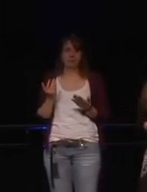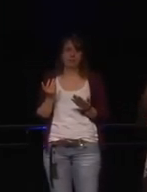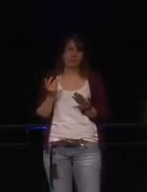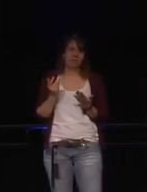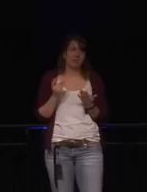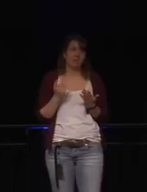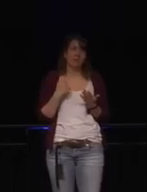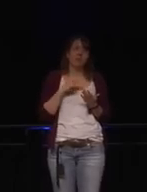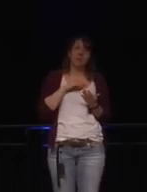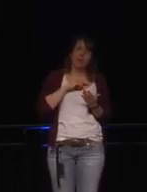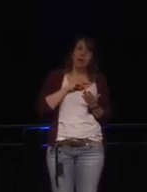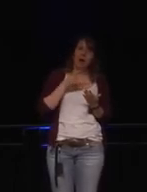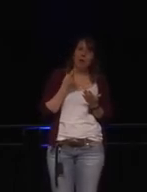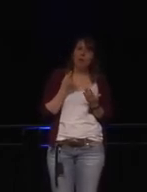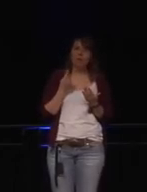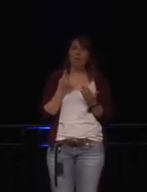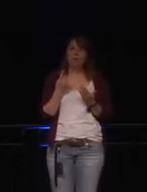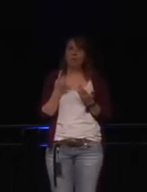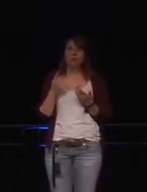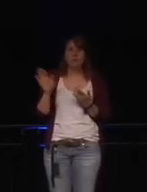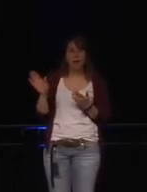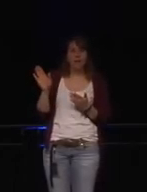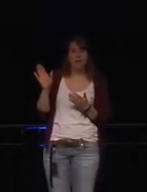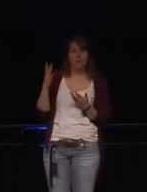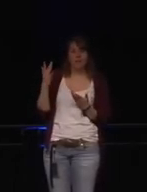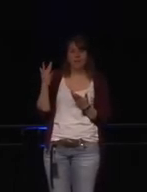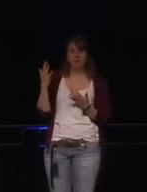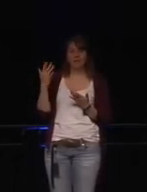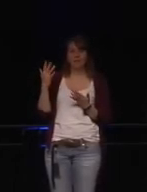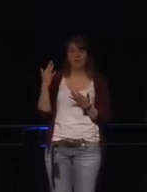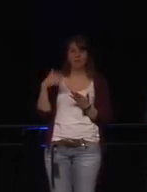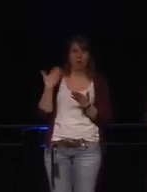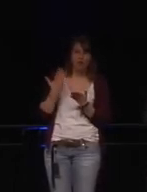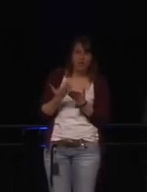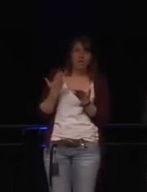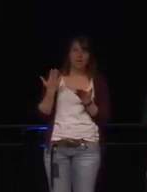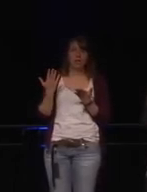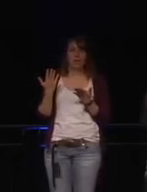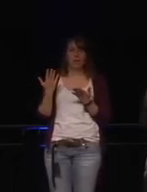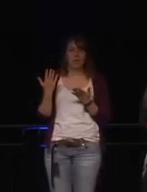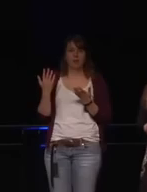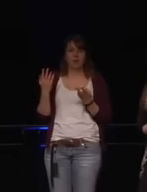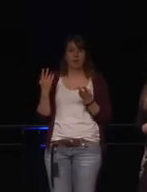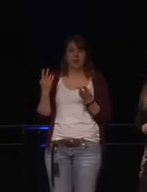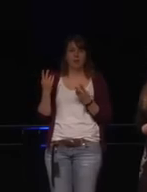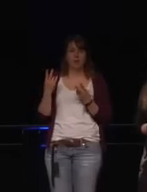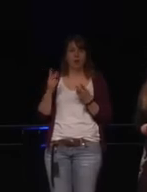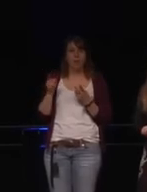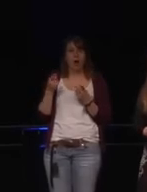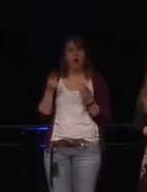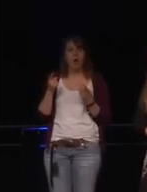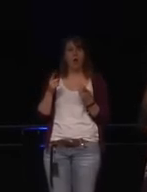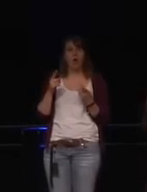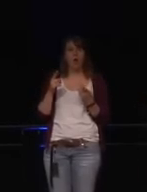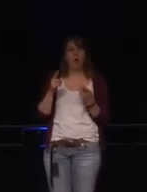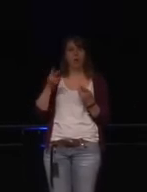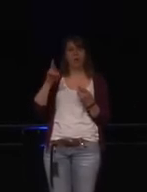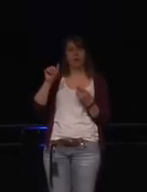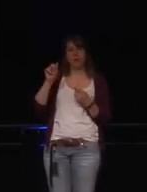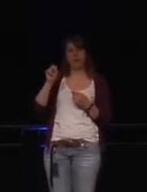a lot with that kind of question, what we can do. With his work. And I